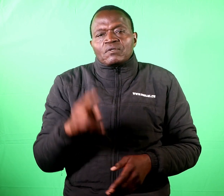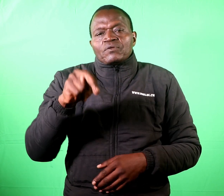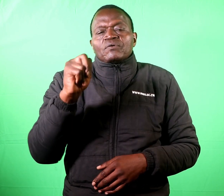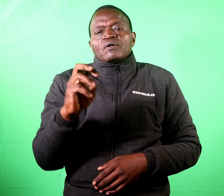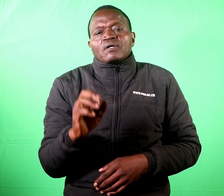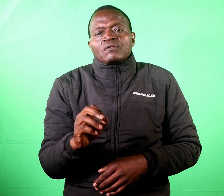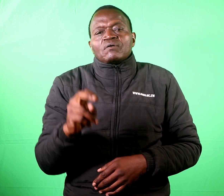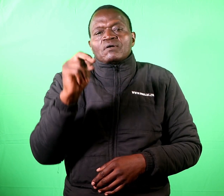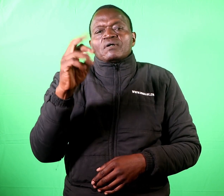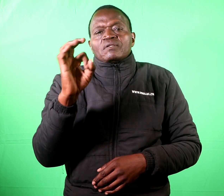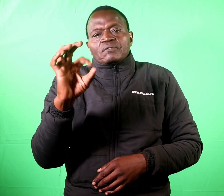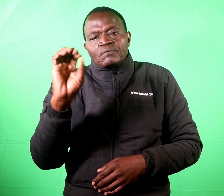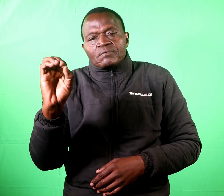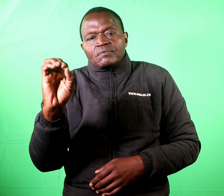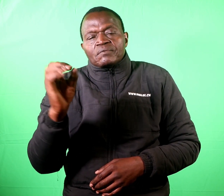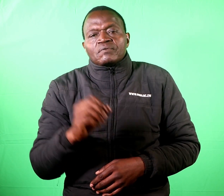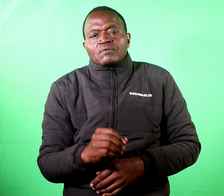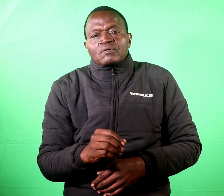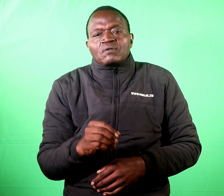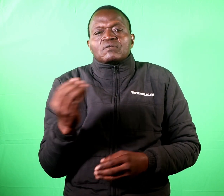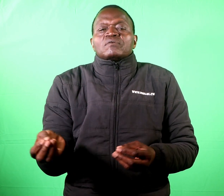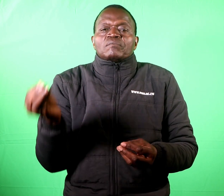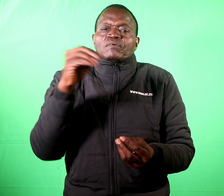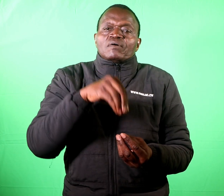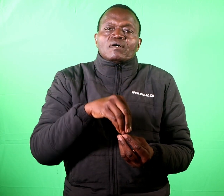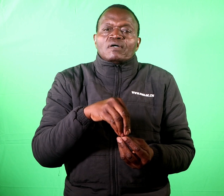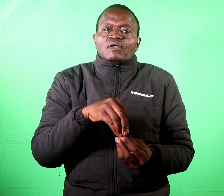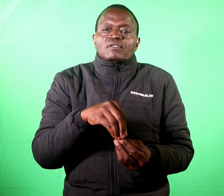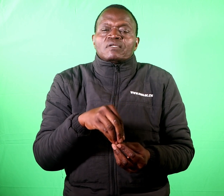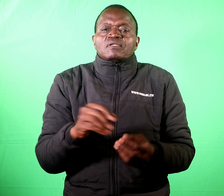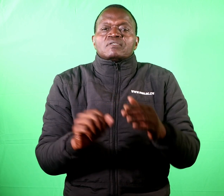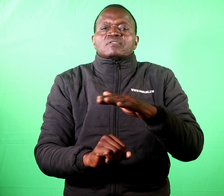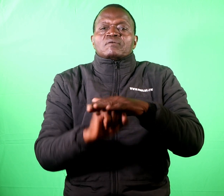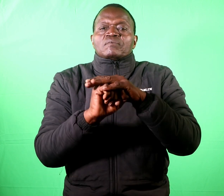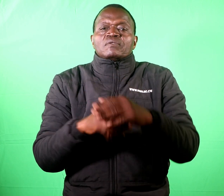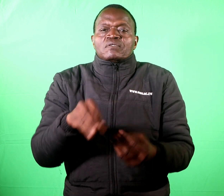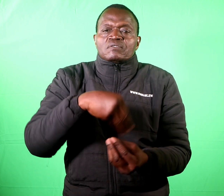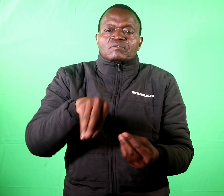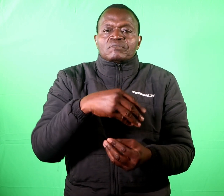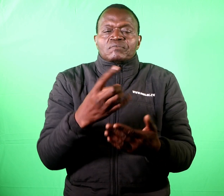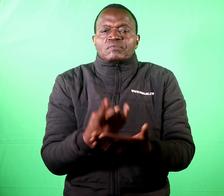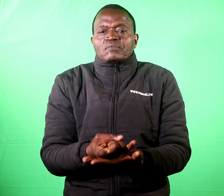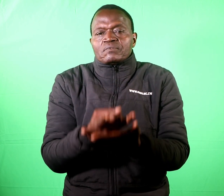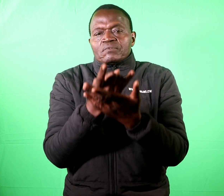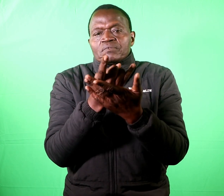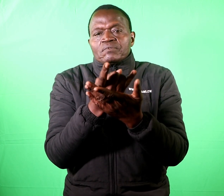or NGOs also provided complementary social assistance,